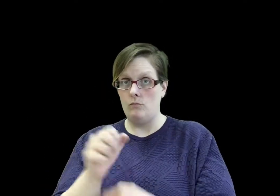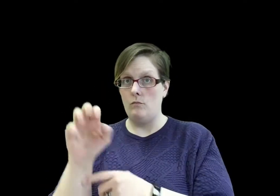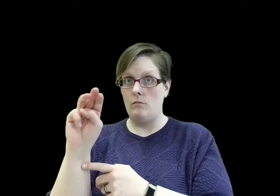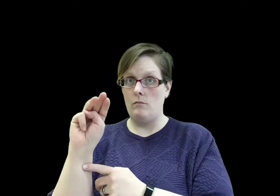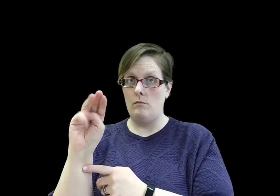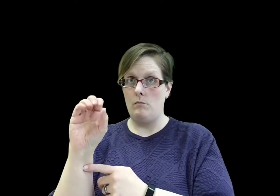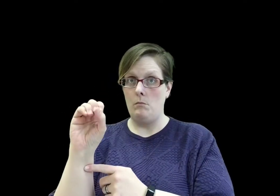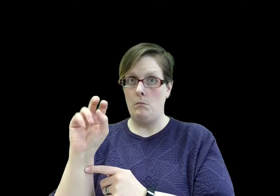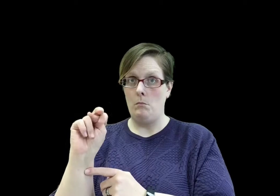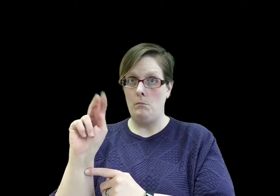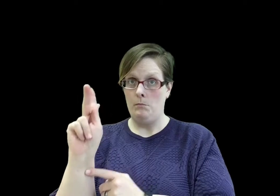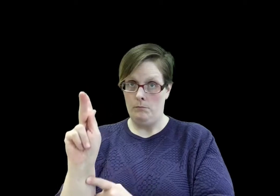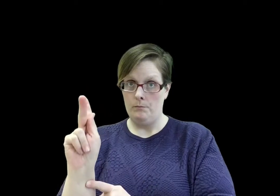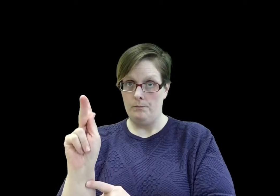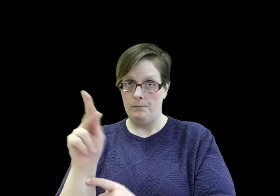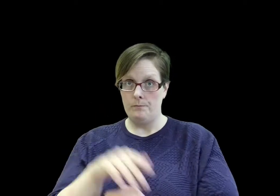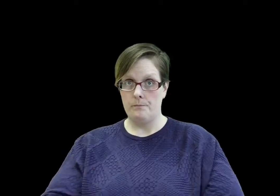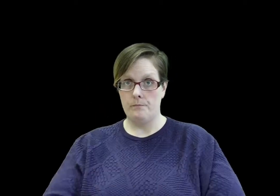He was a monk.